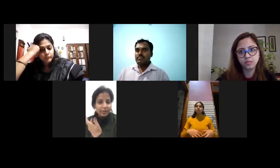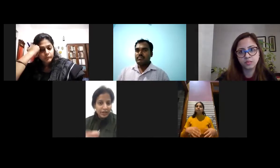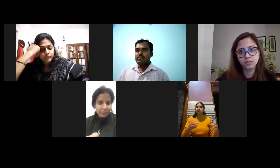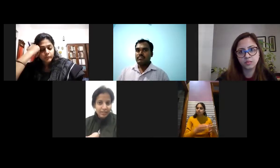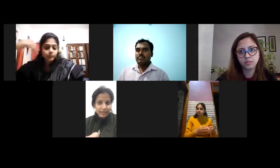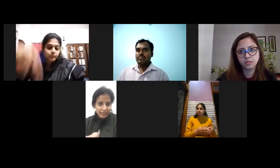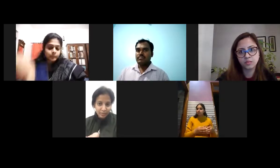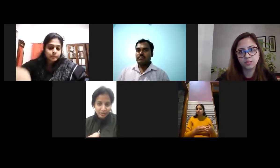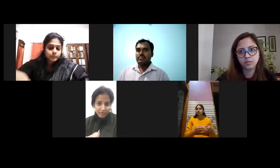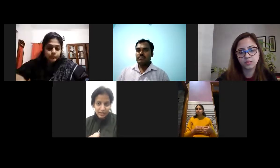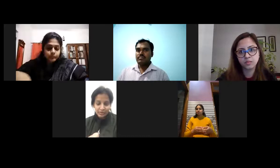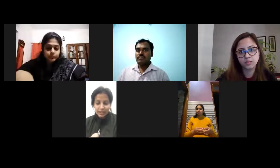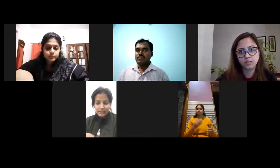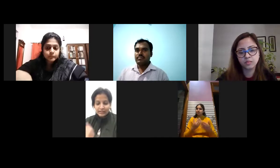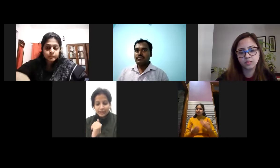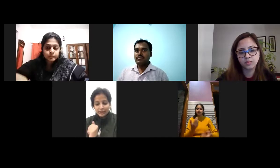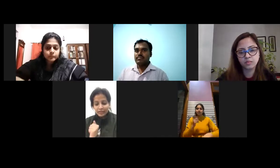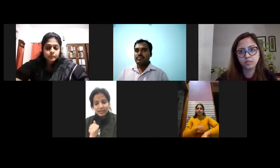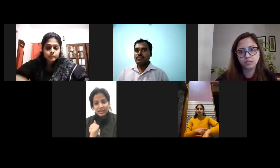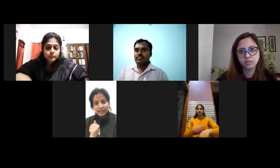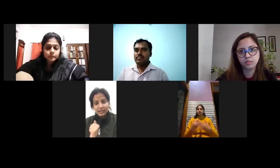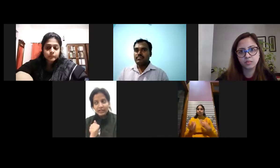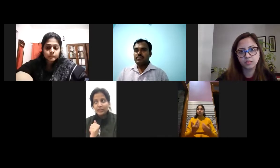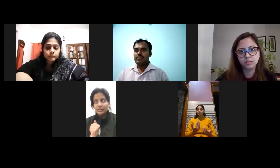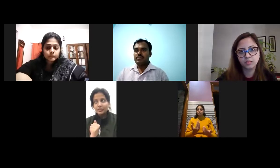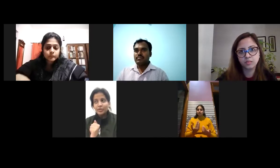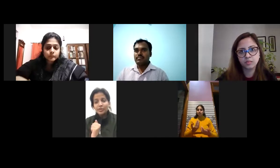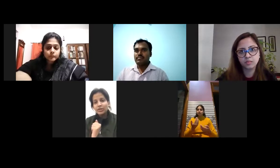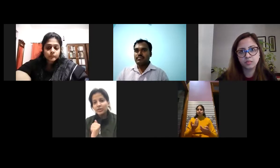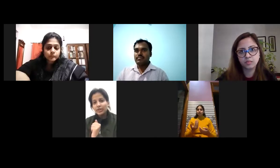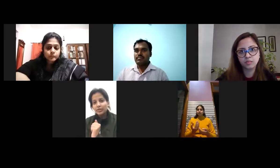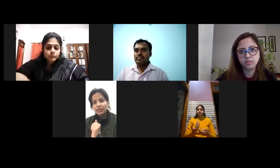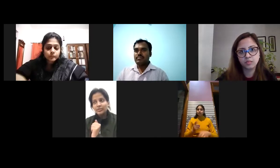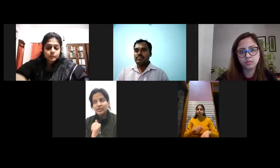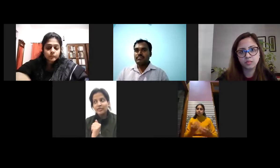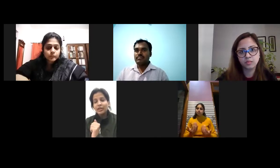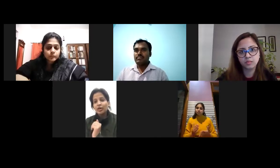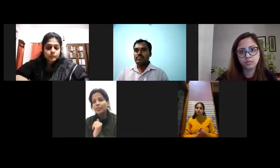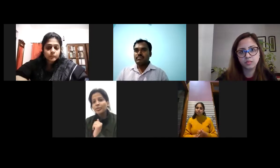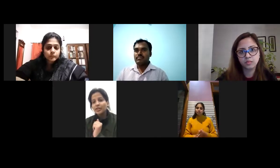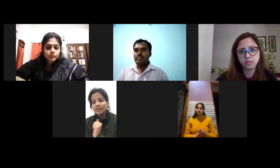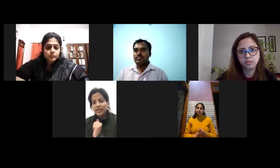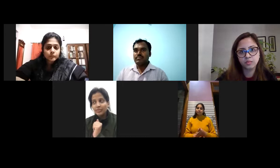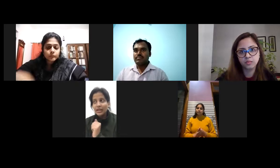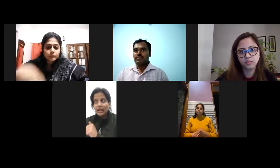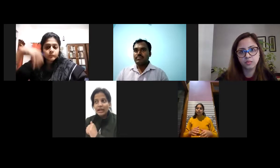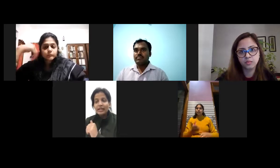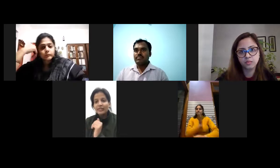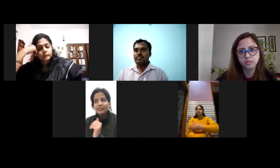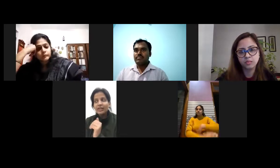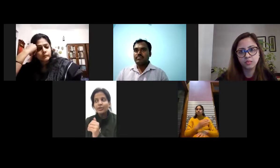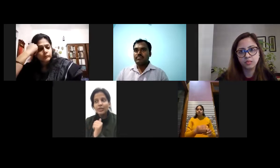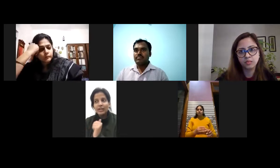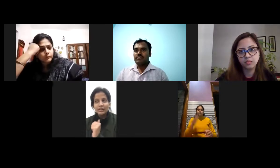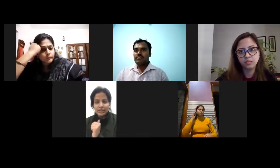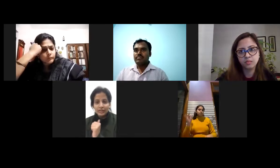happen to anybody at any point of time. Still the society chooses to ignore disability for a long period of time, and even